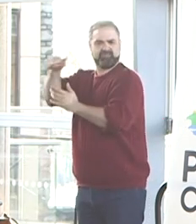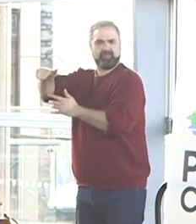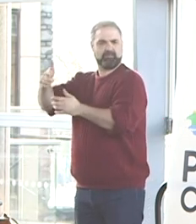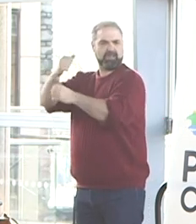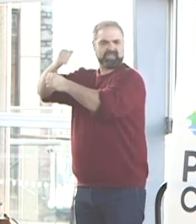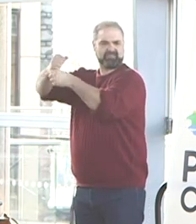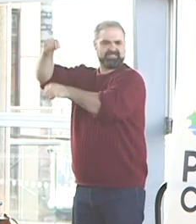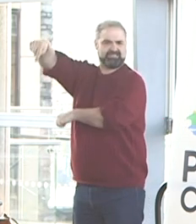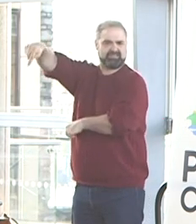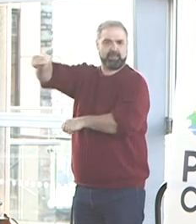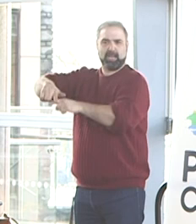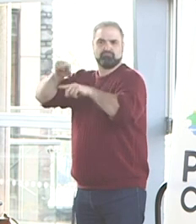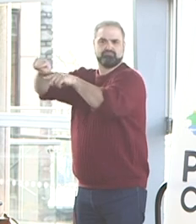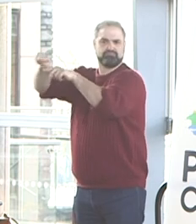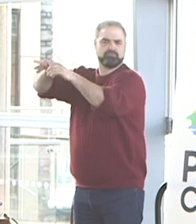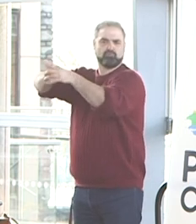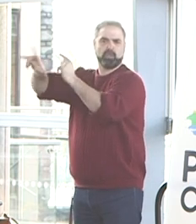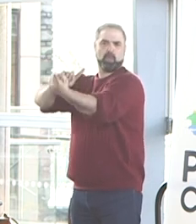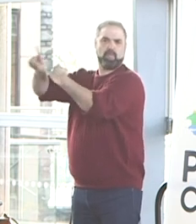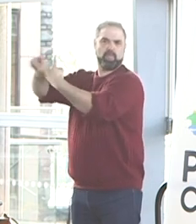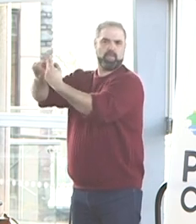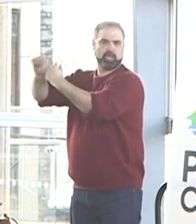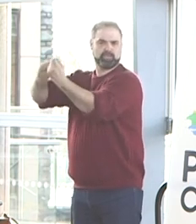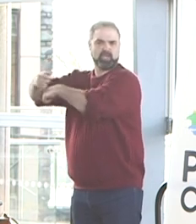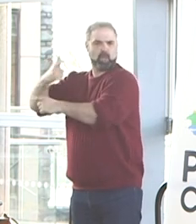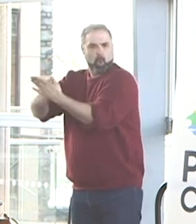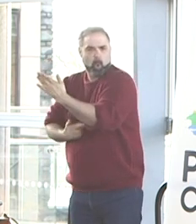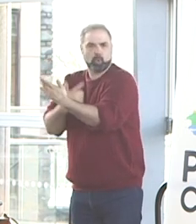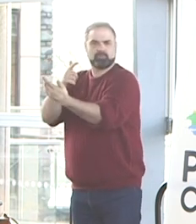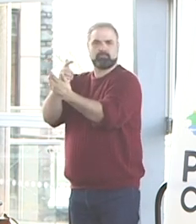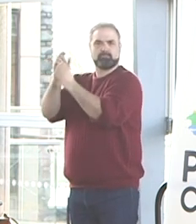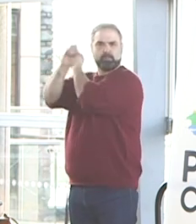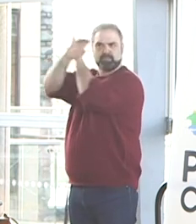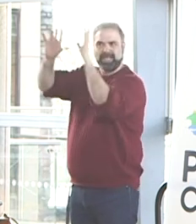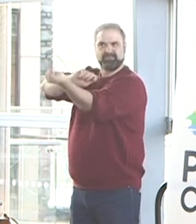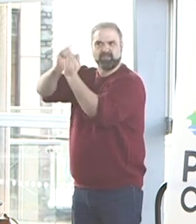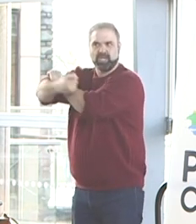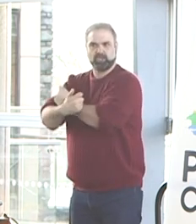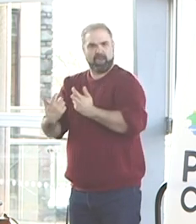the countries fighting to change the laws and change the perspective in fighting the homophobia?